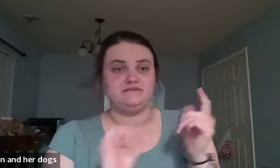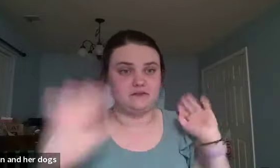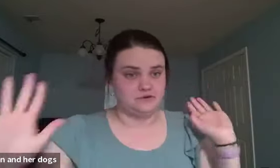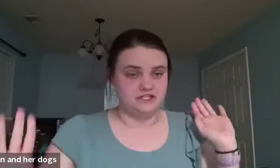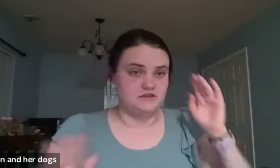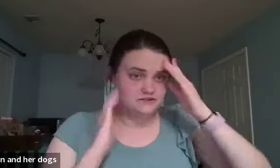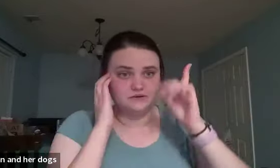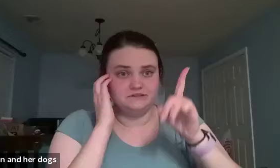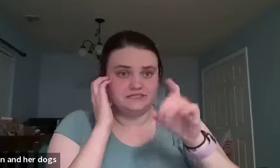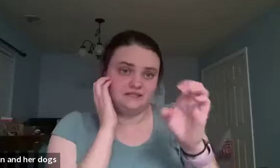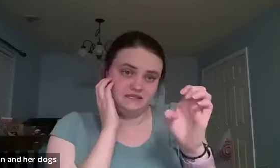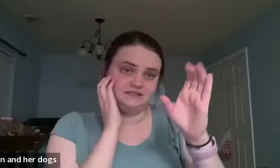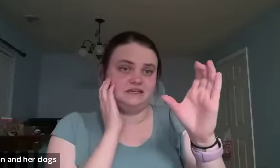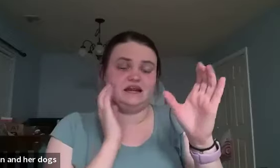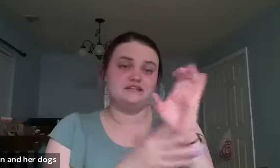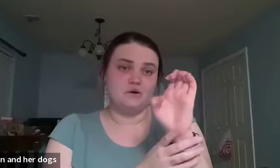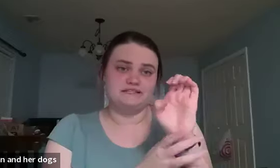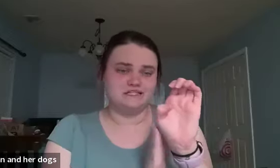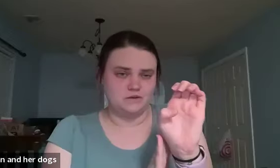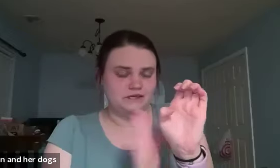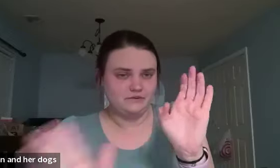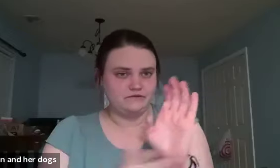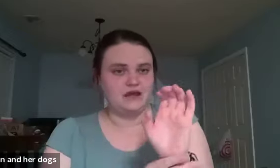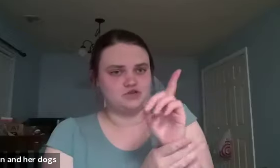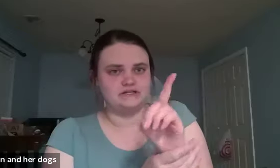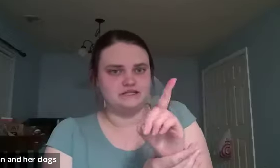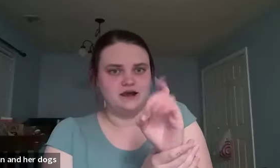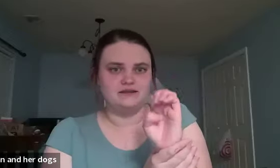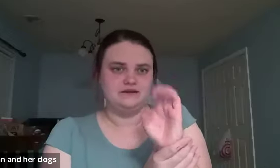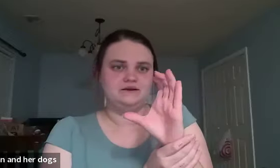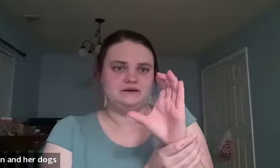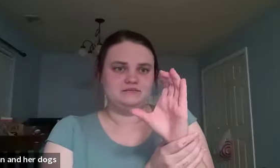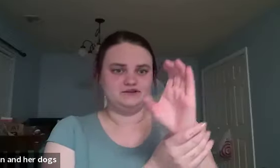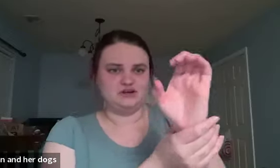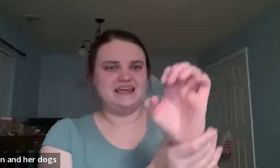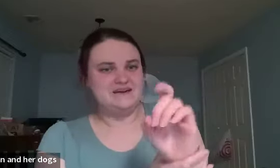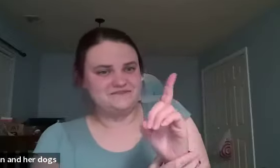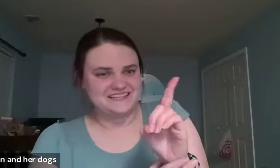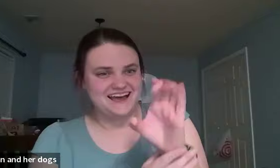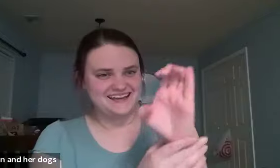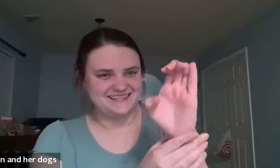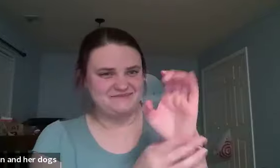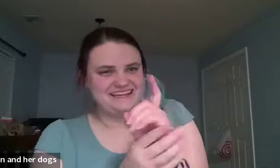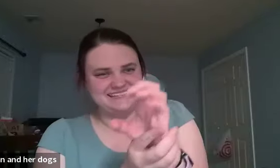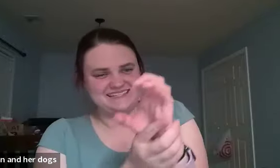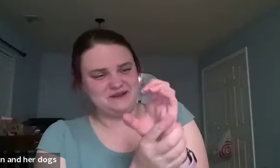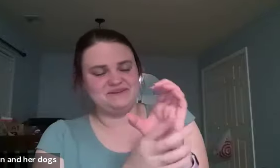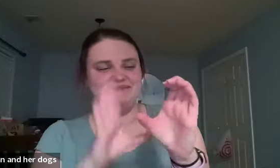then they flip on each other. So D-E-C. And I know I did a screaming E with that. I'm trying to not, but I was trying to emphasize that my E's up here. But then